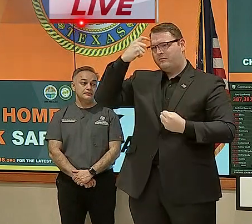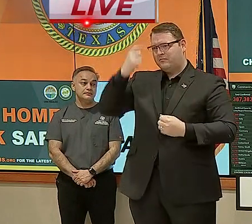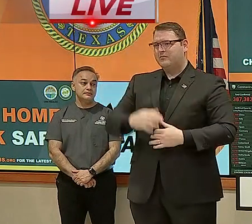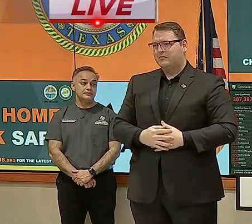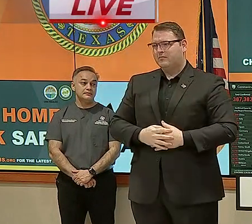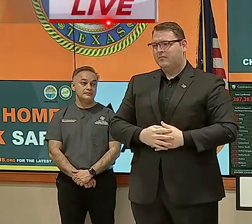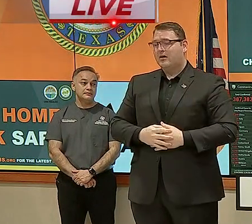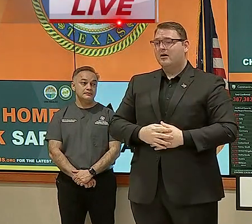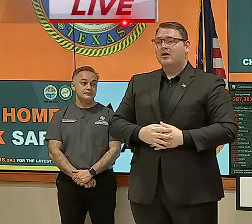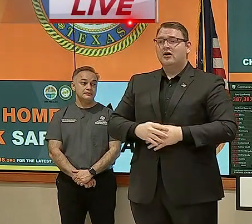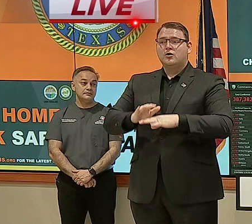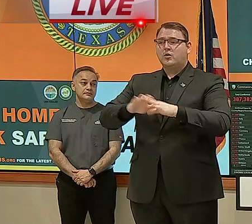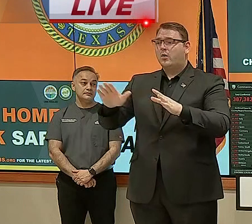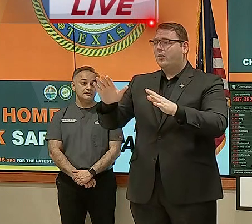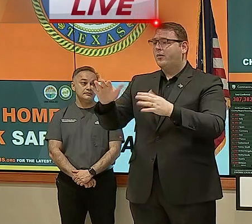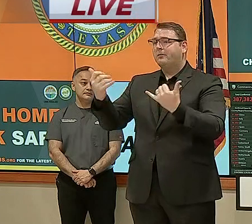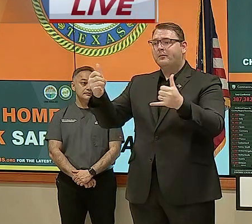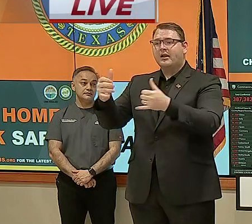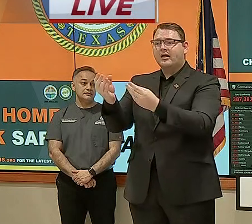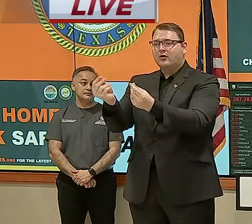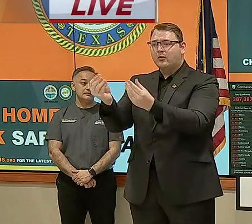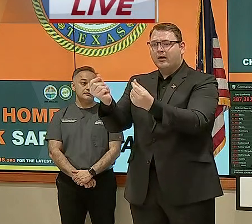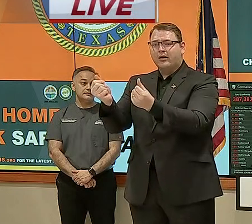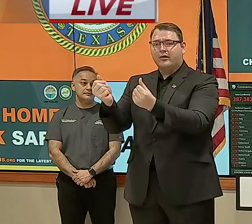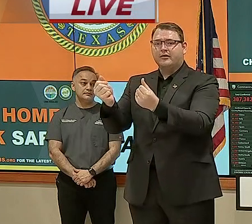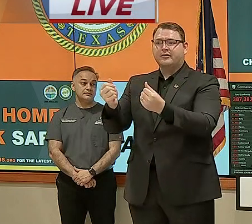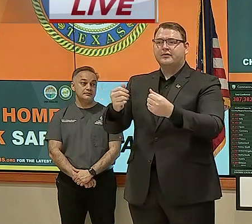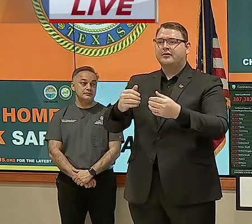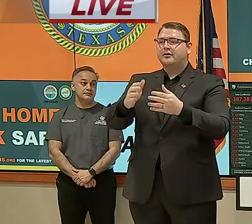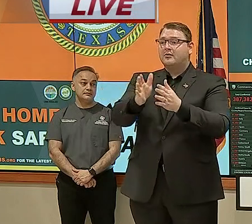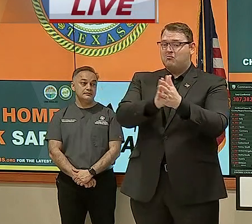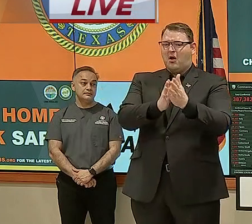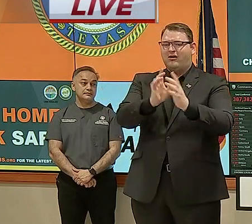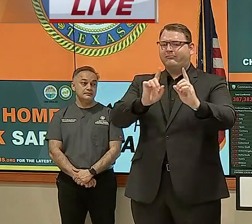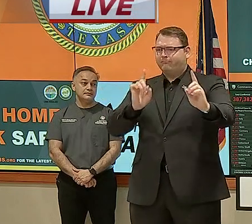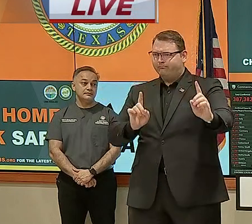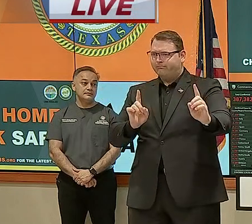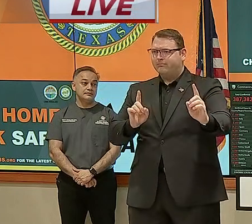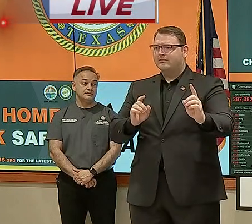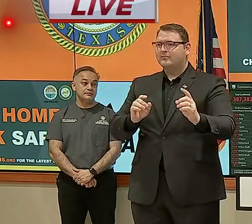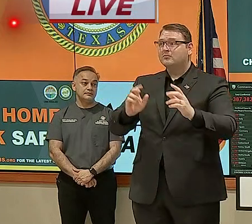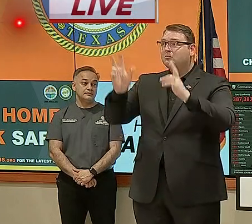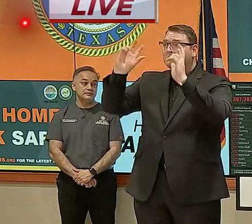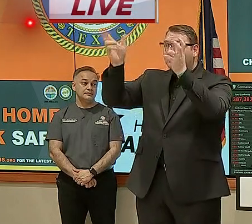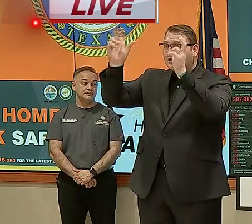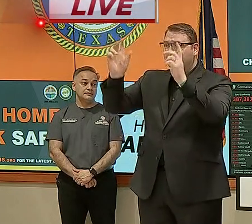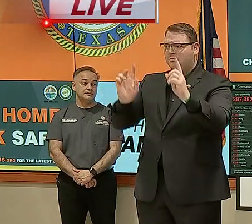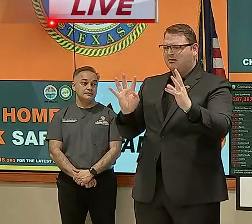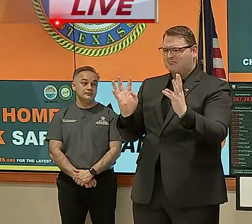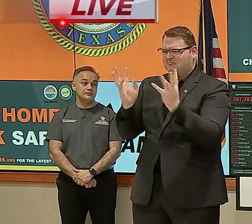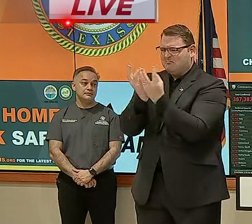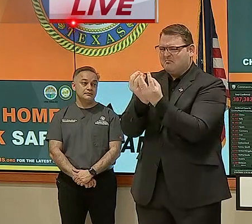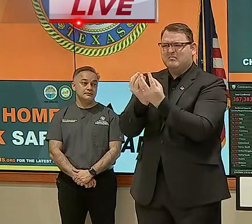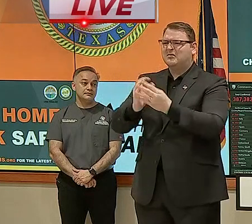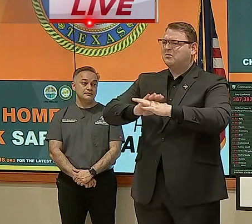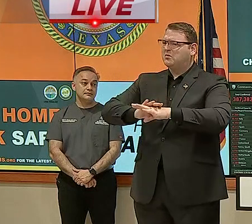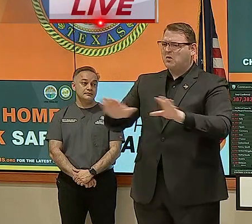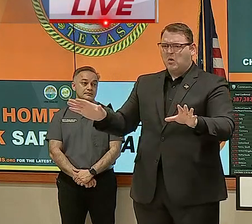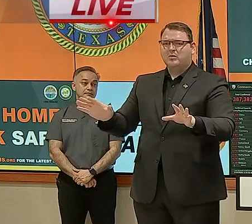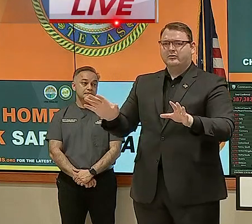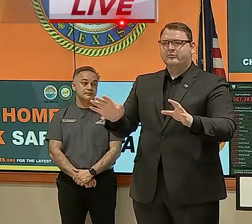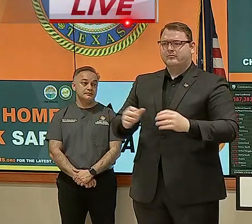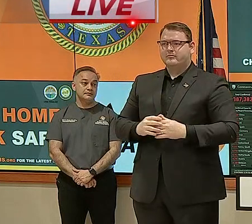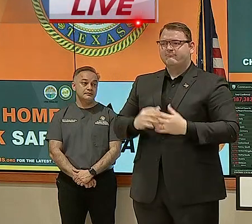close together. And we'll continue thinking about how else we can support our community. Finally, an update